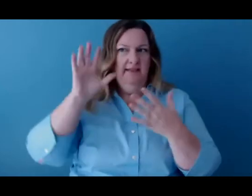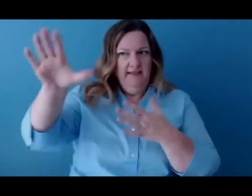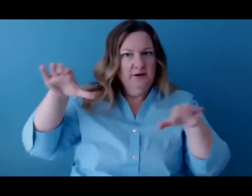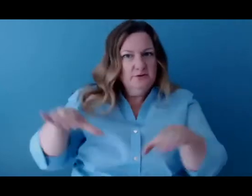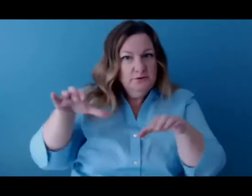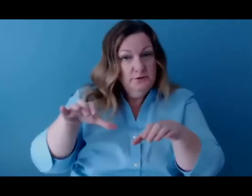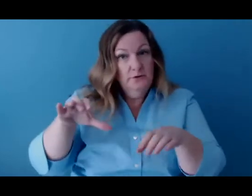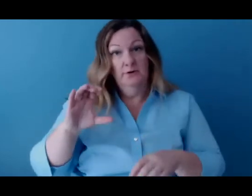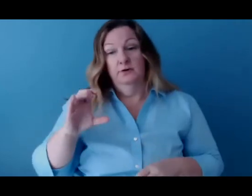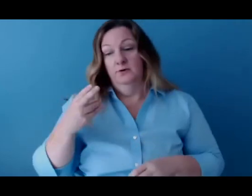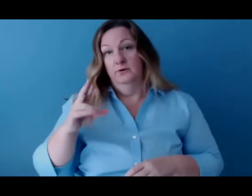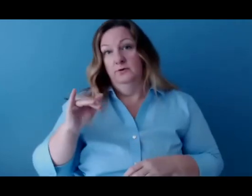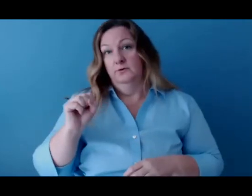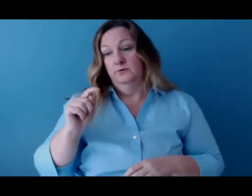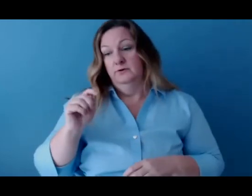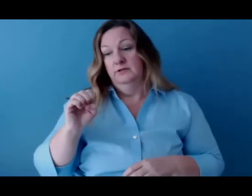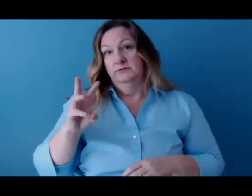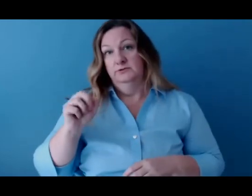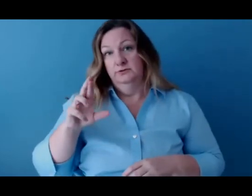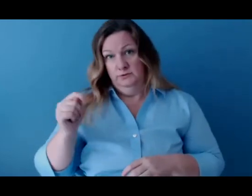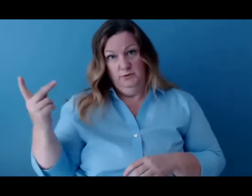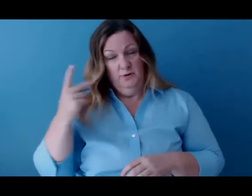Stewart on a flight. I was going on a business trip to